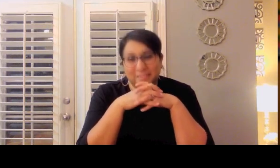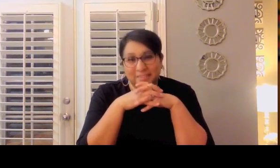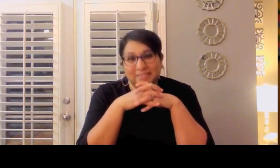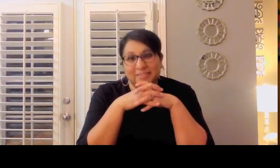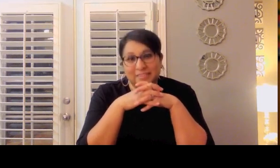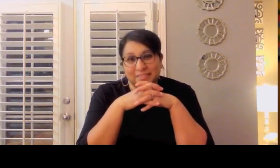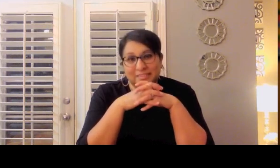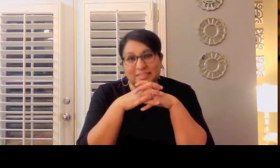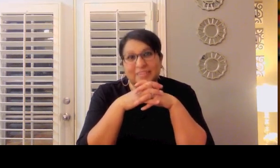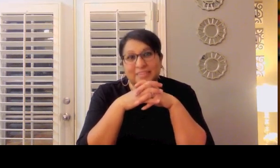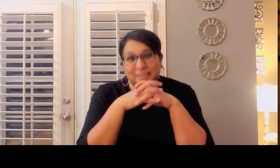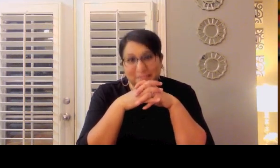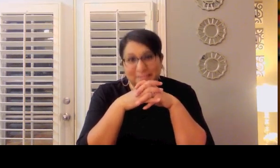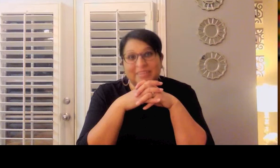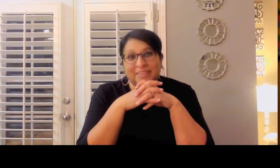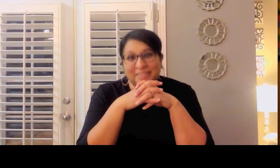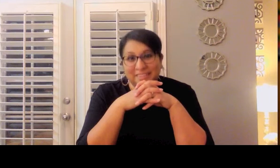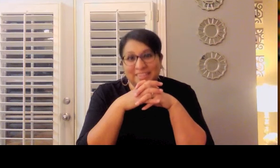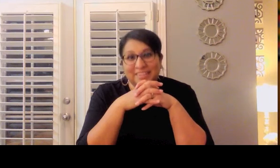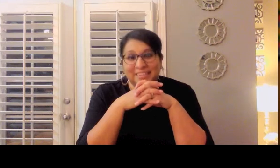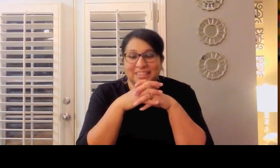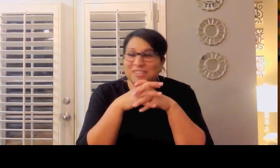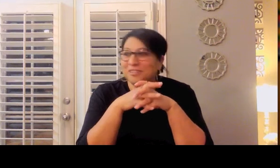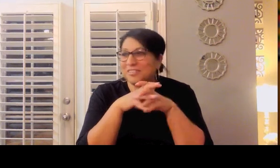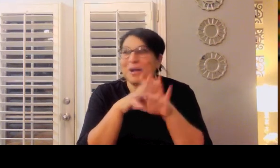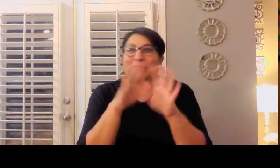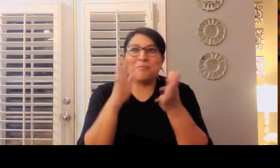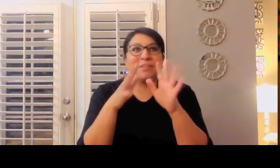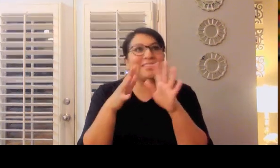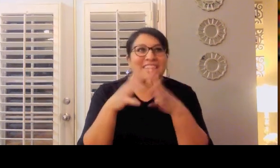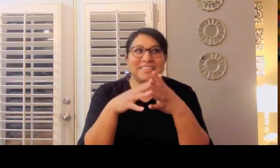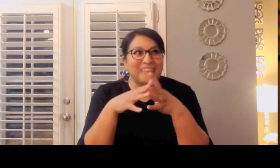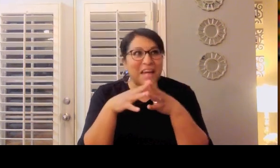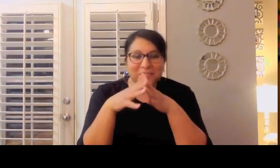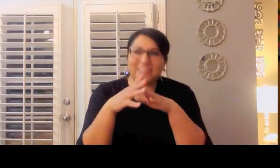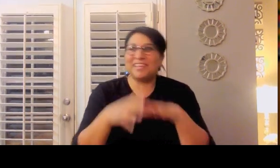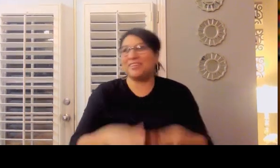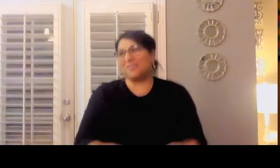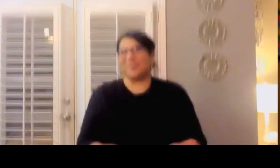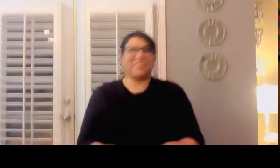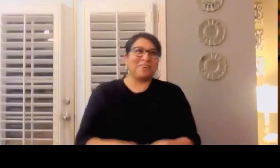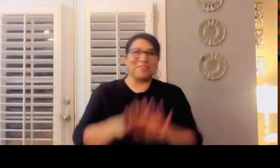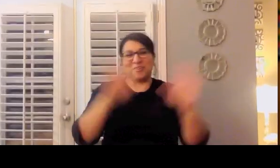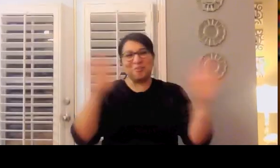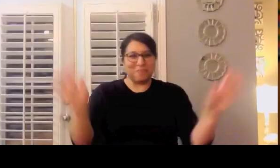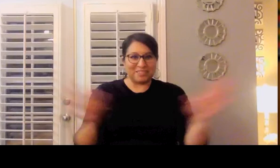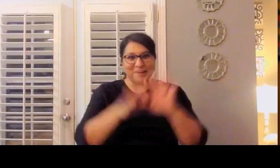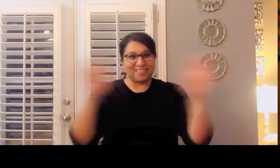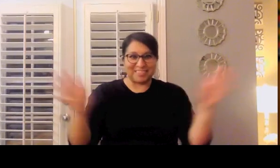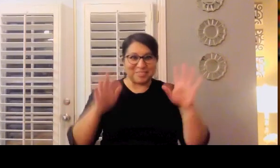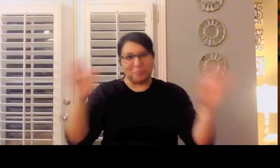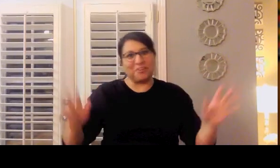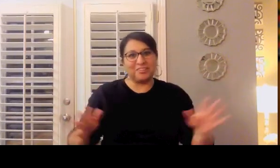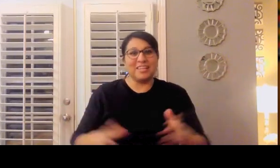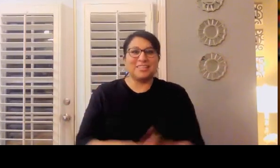can get an idea of what you do, and that way, they can get in contact with you. You know, so I'm not really tech savvy, or you know, I don't know much about